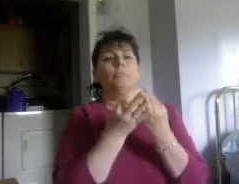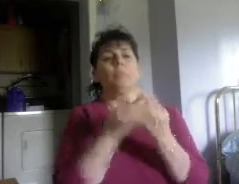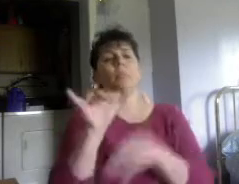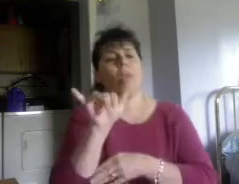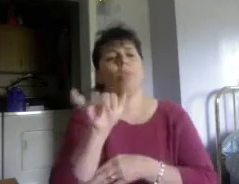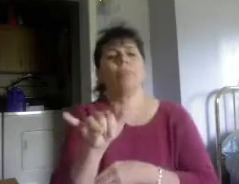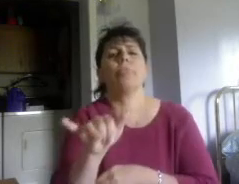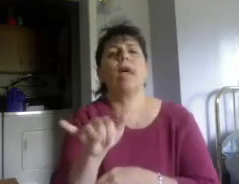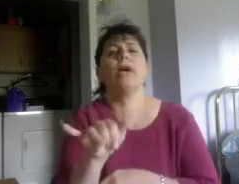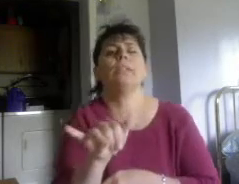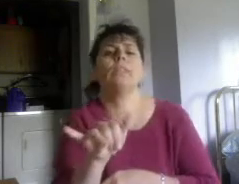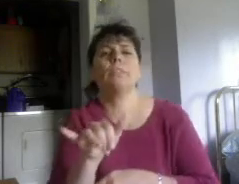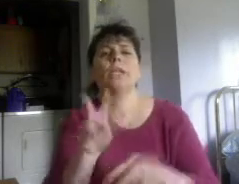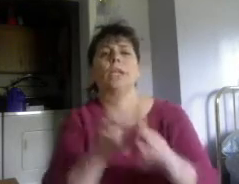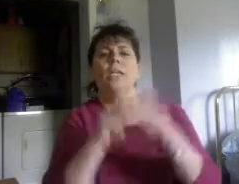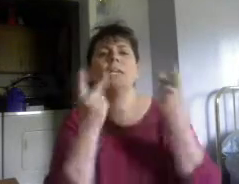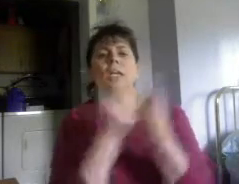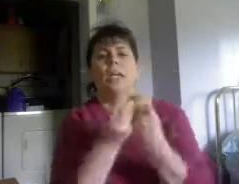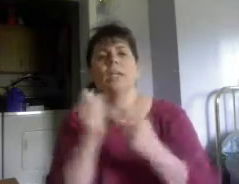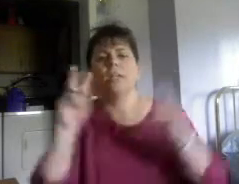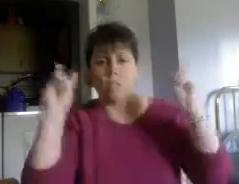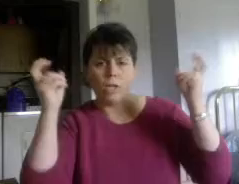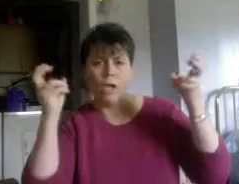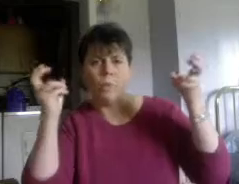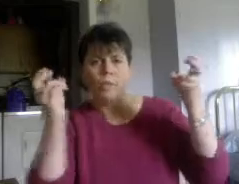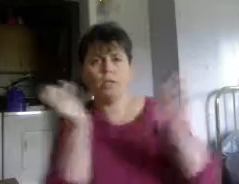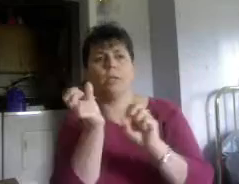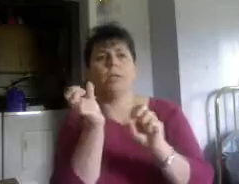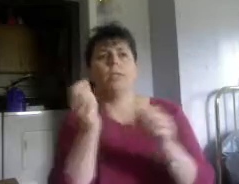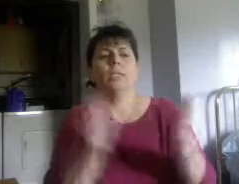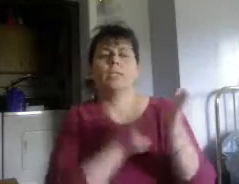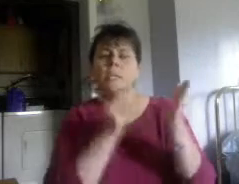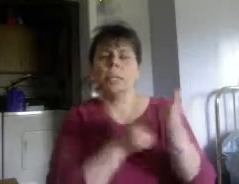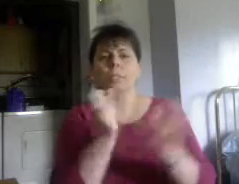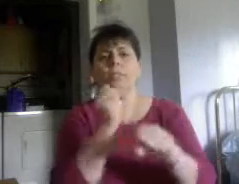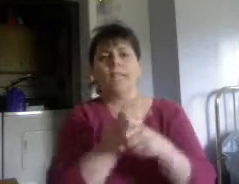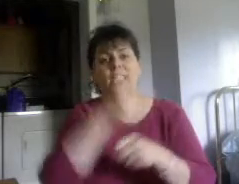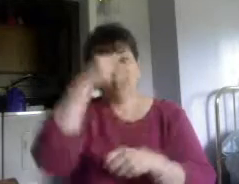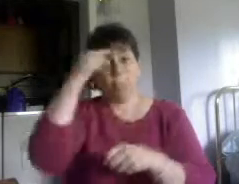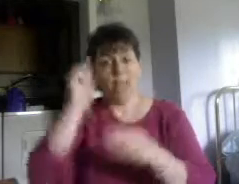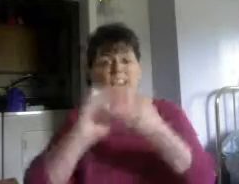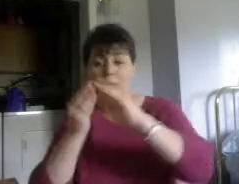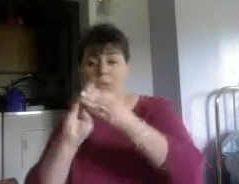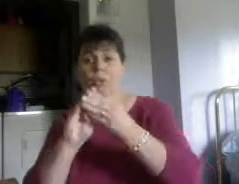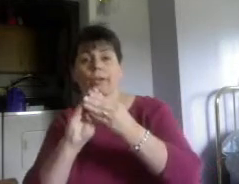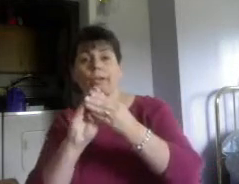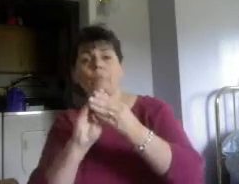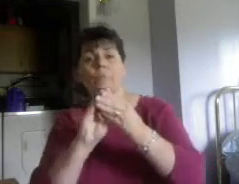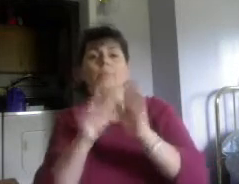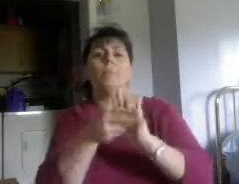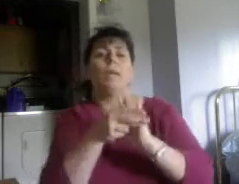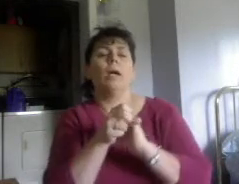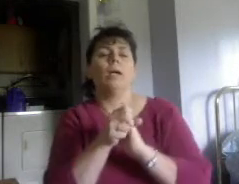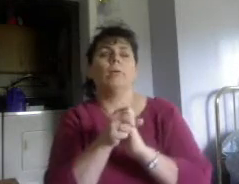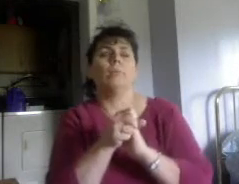stereotypes that makes the Black community look bad. When someone asks you a sensitive question or raises a touchy